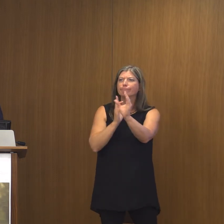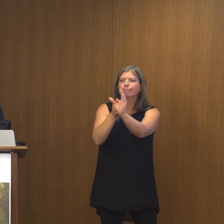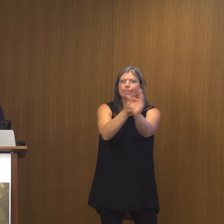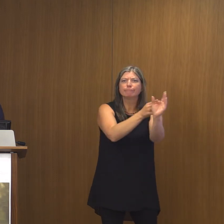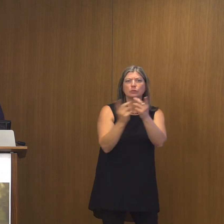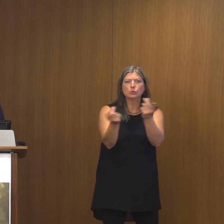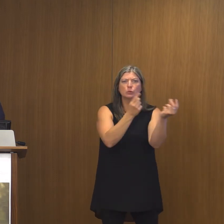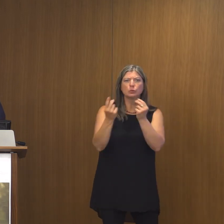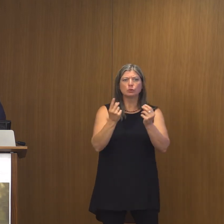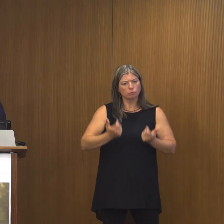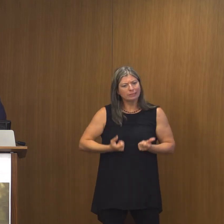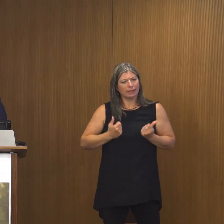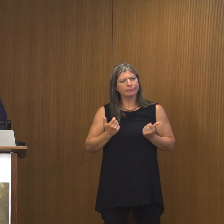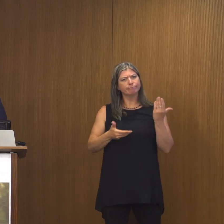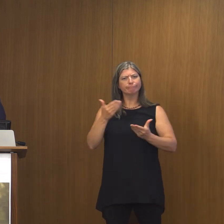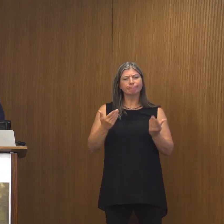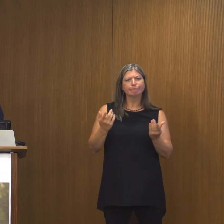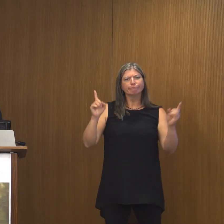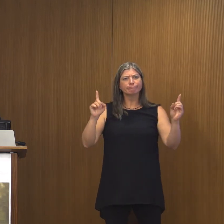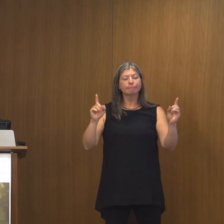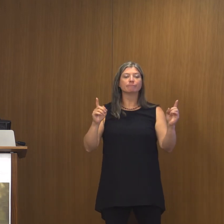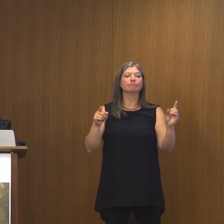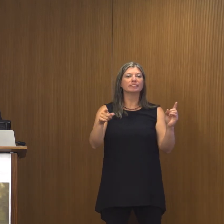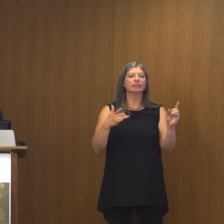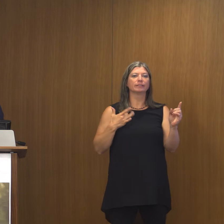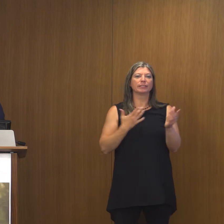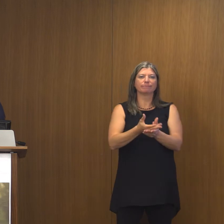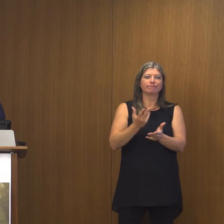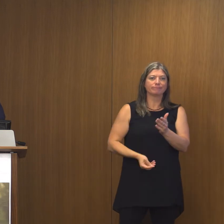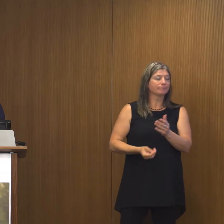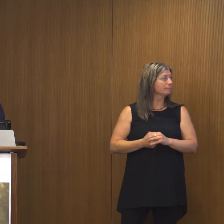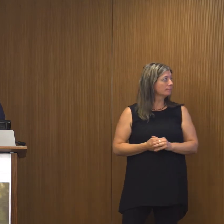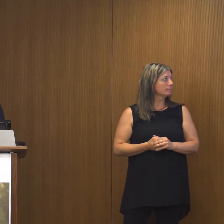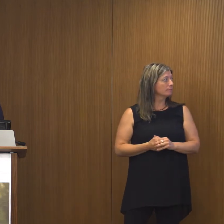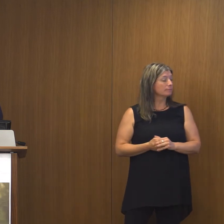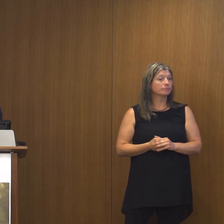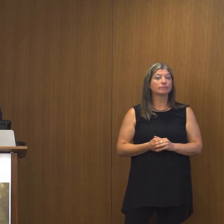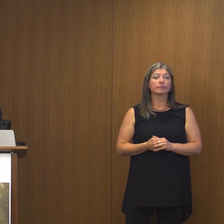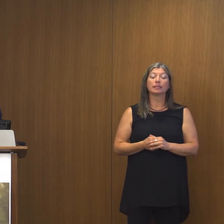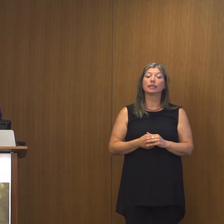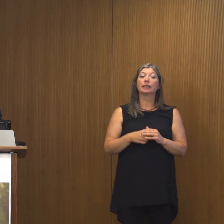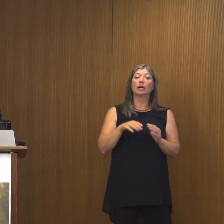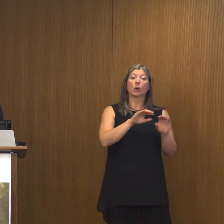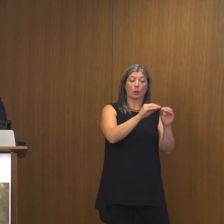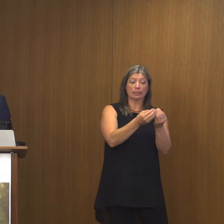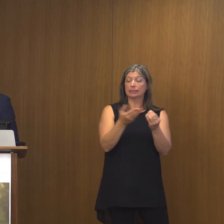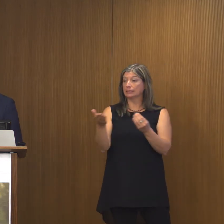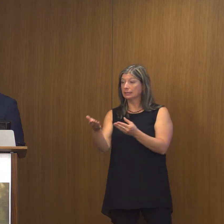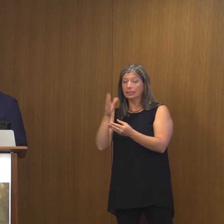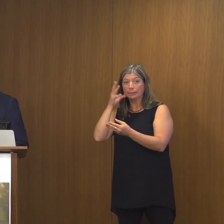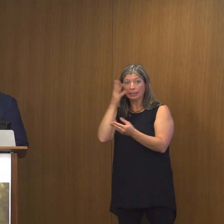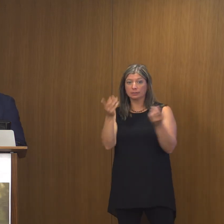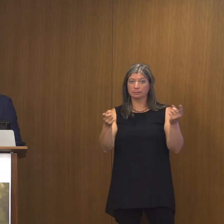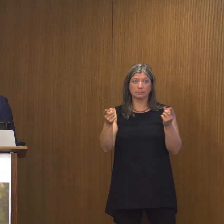graphs, but the top solutions that were endorsed on this topic, so both 90% for parents and organizations, was